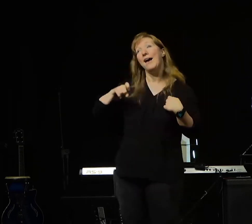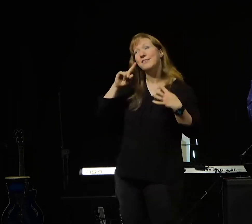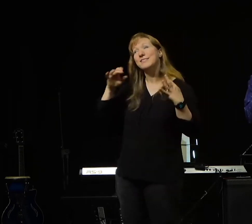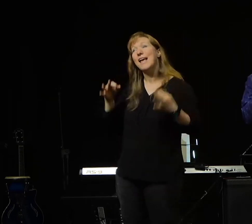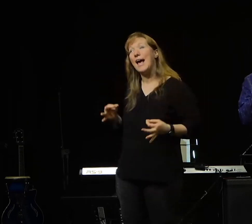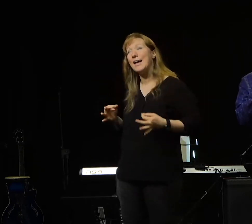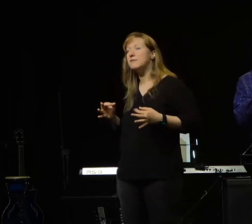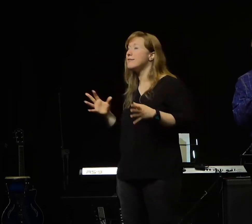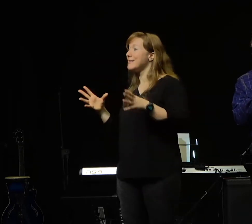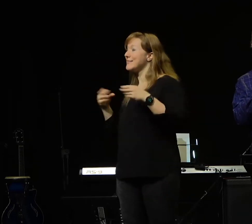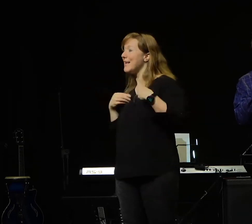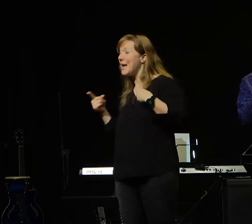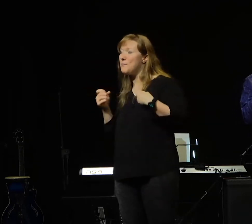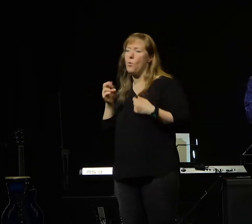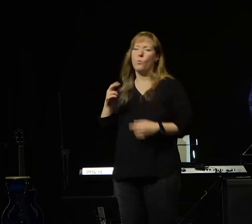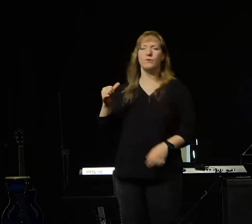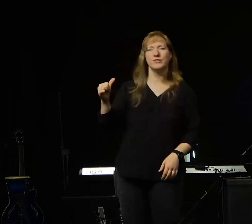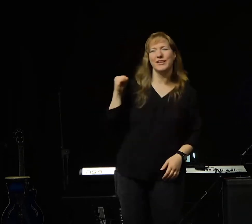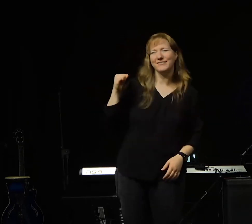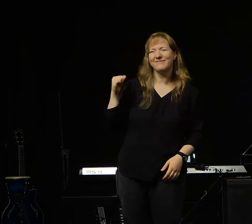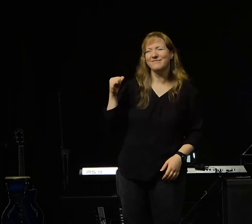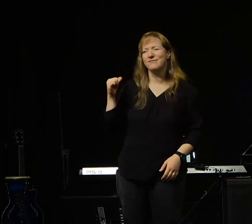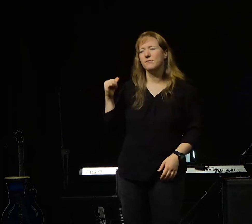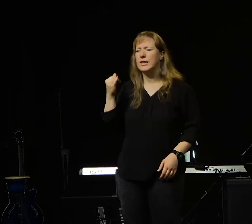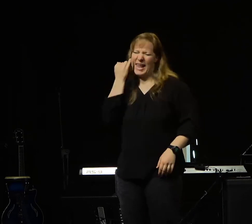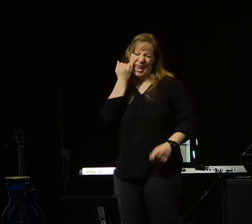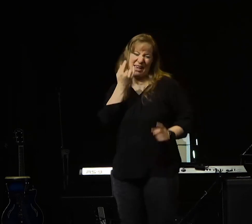other. And if we say we didn't make a choice, we just did.